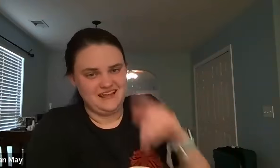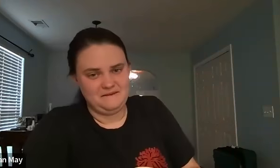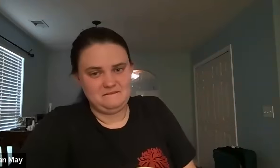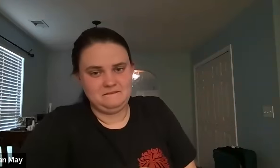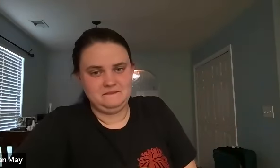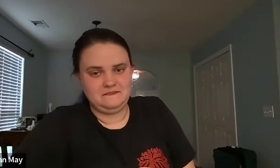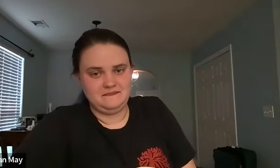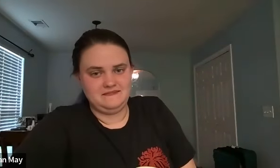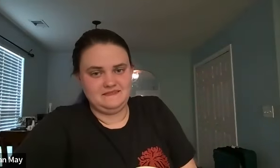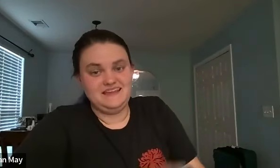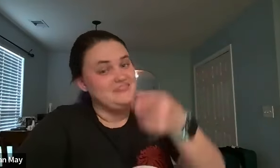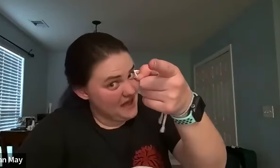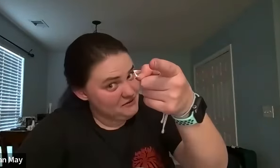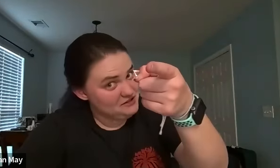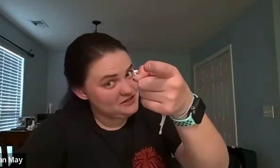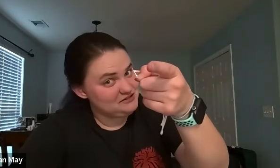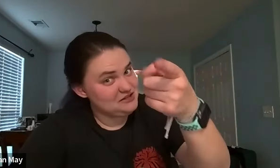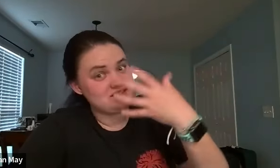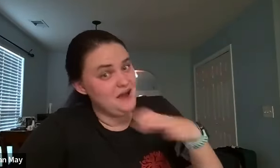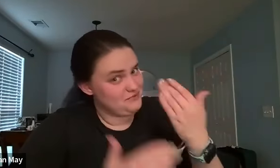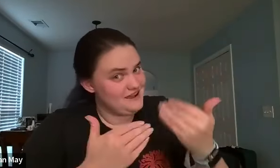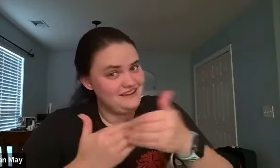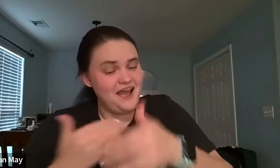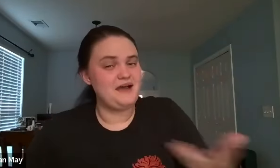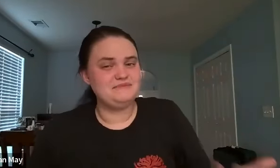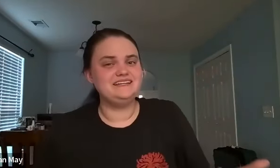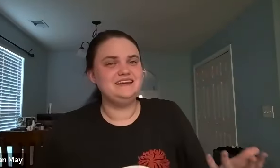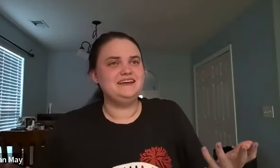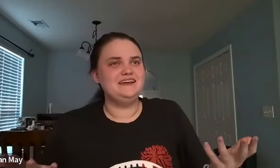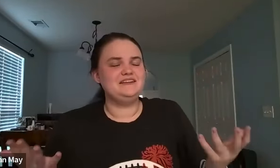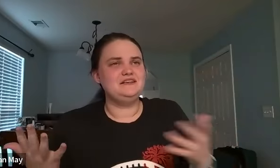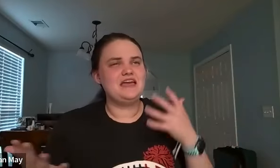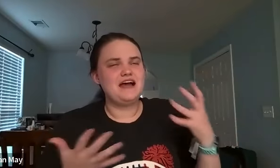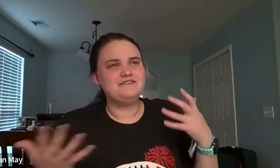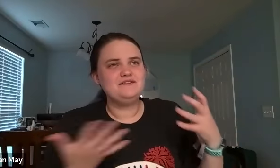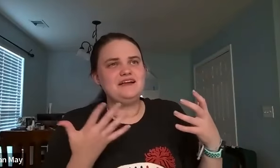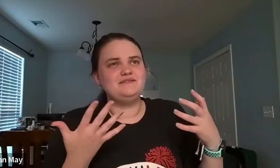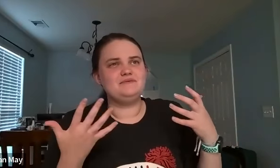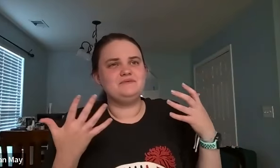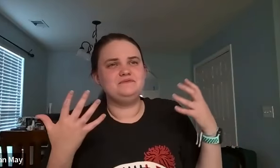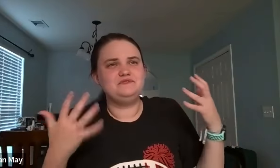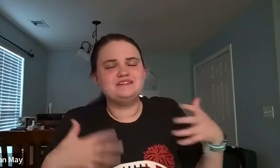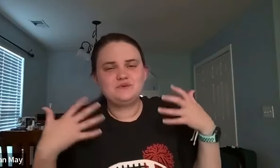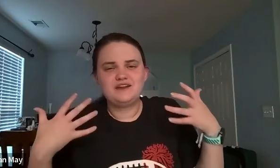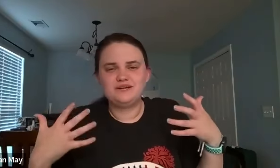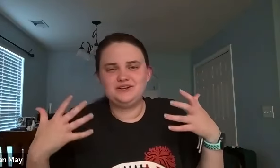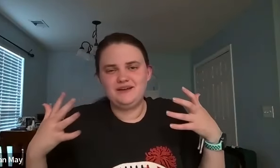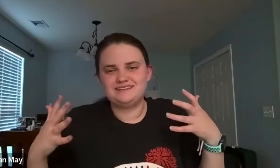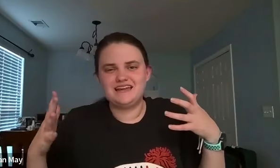Yeah. That one you could do too, is hot bread. Yeah, I mean, and I feel like that's kind of where you guys can have